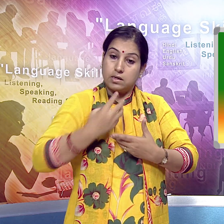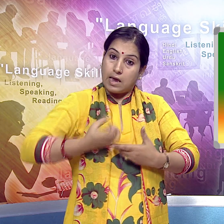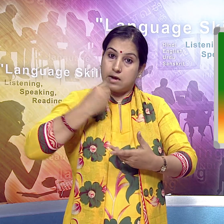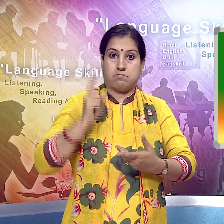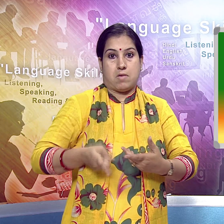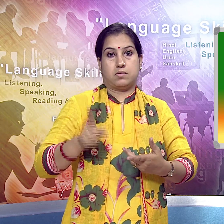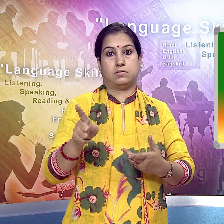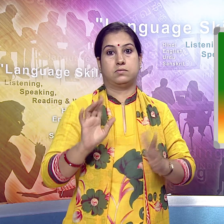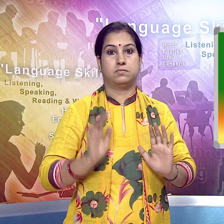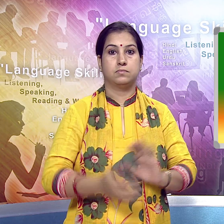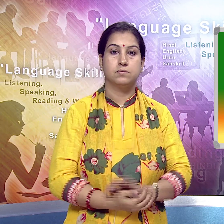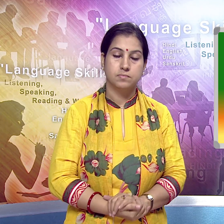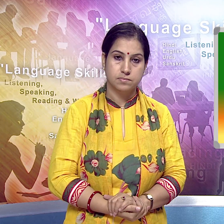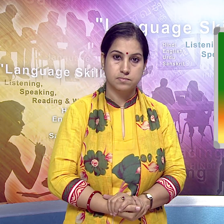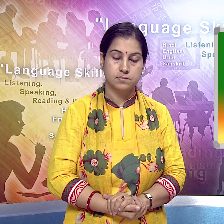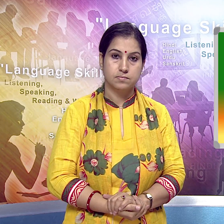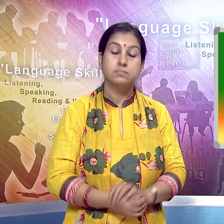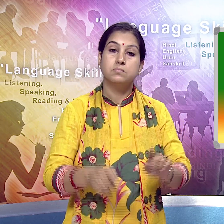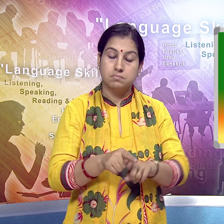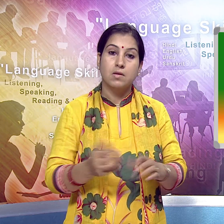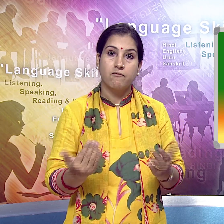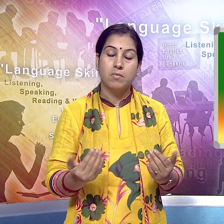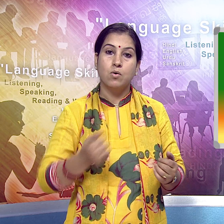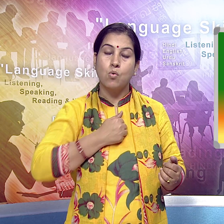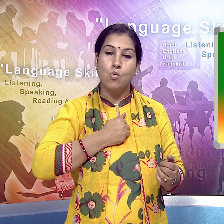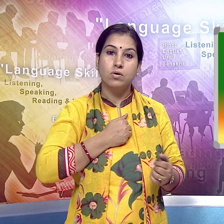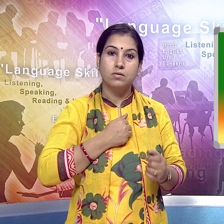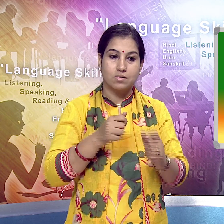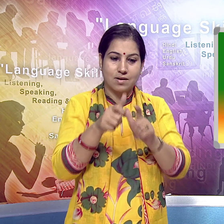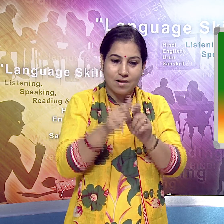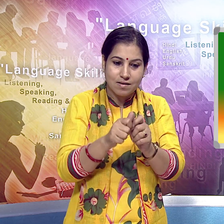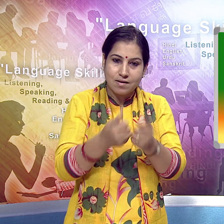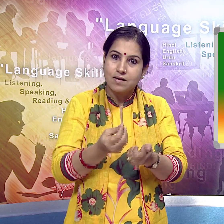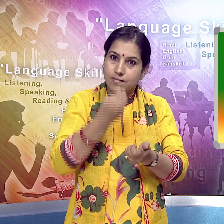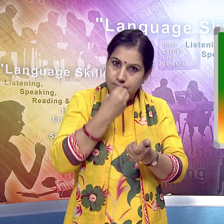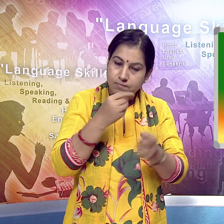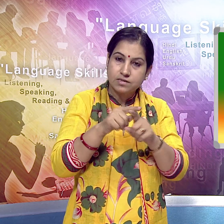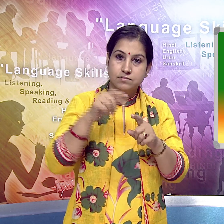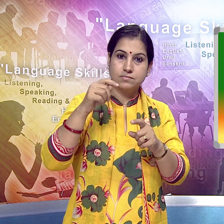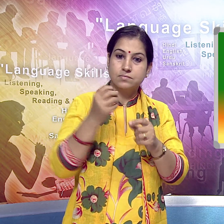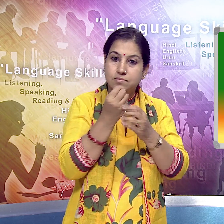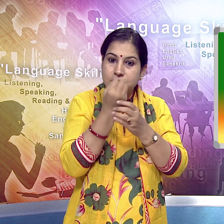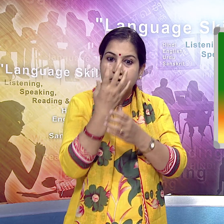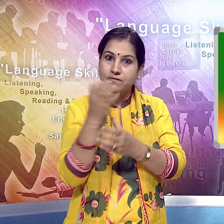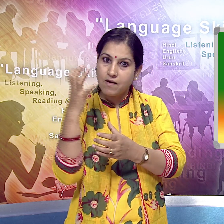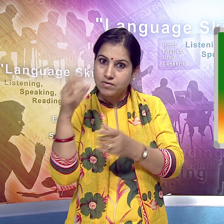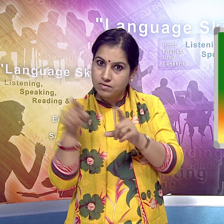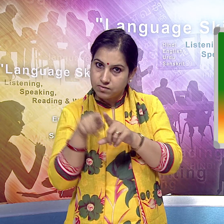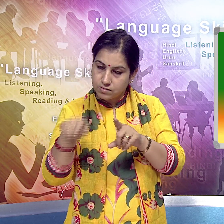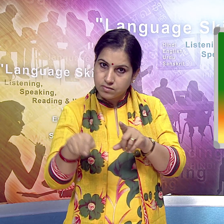outside and available in our nuts and sunflower. They are very